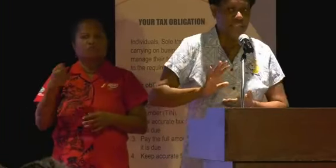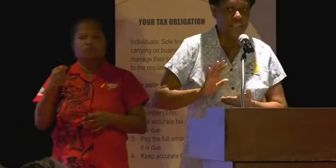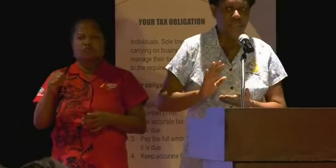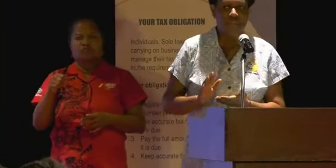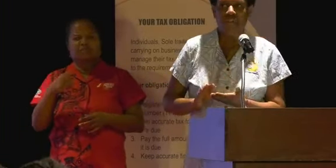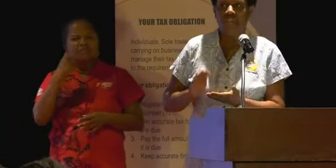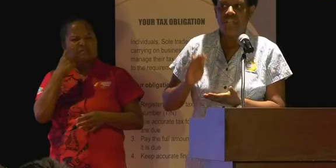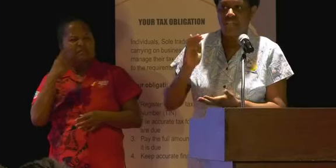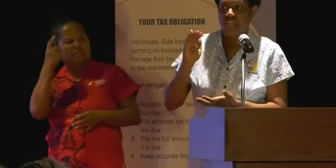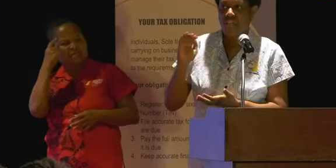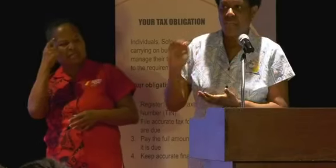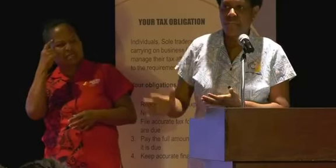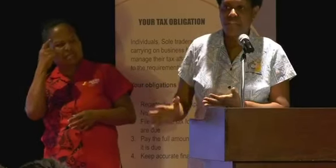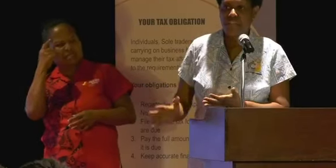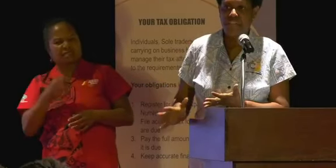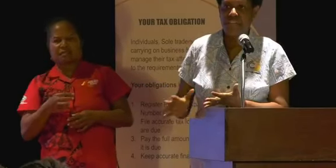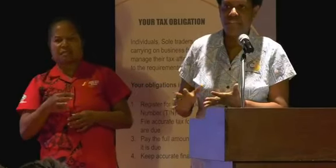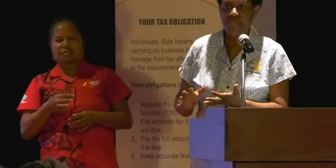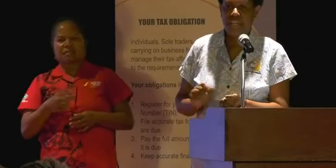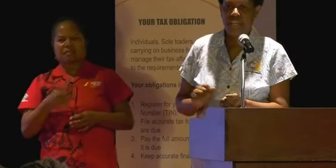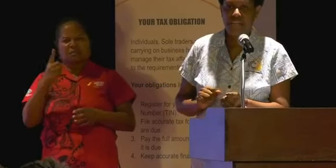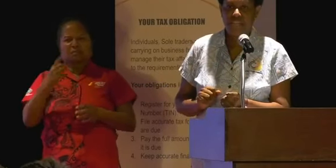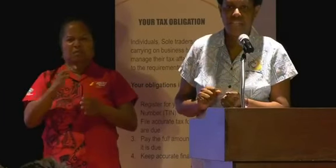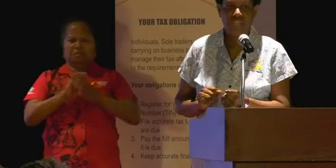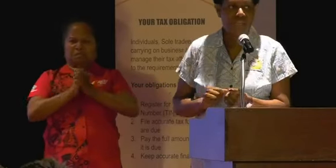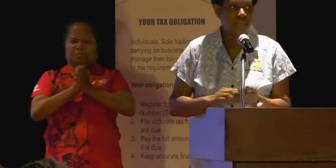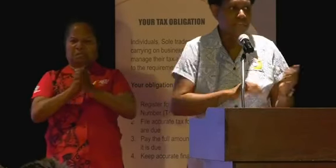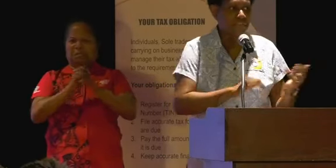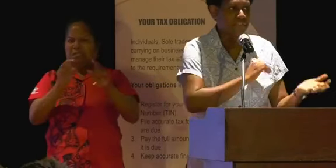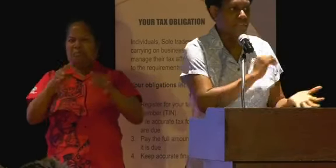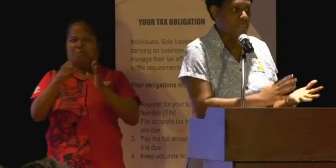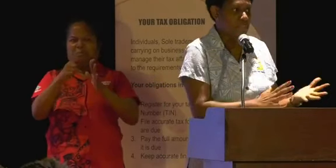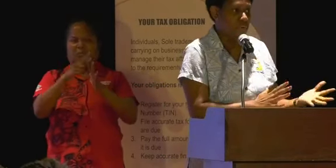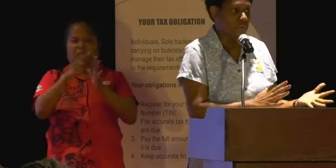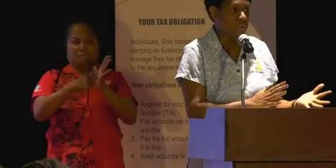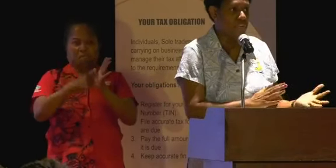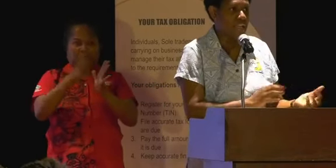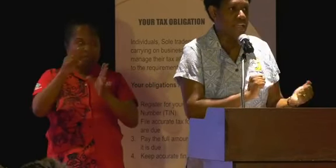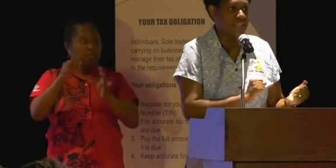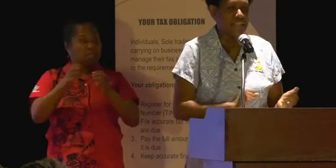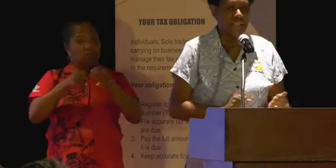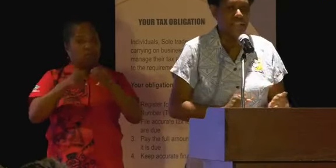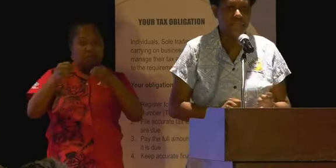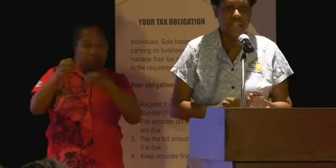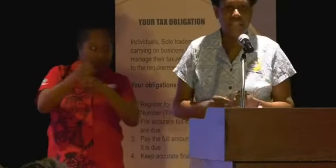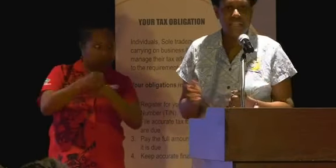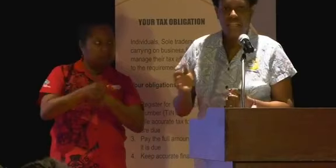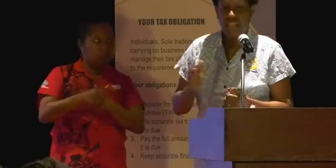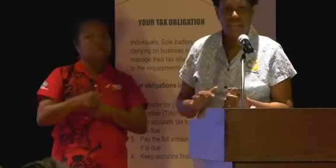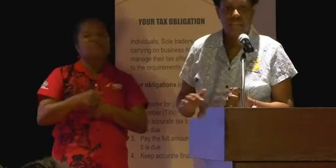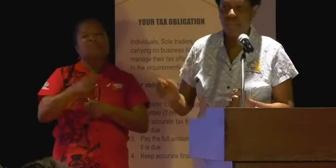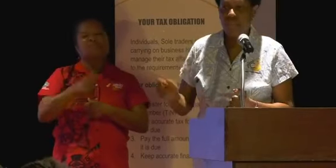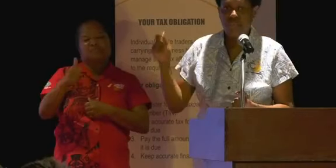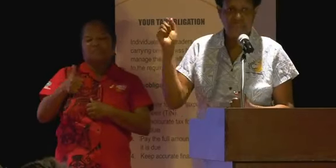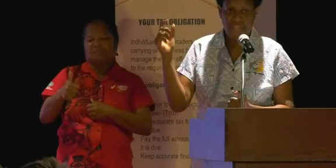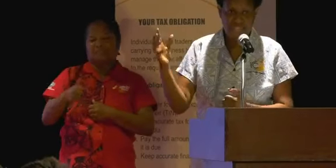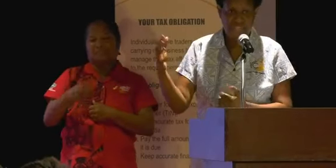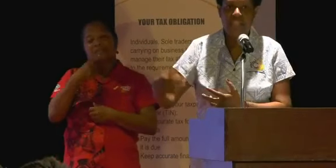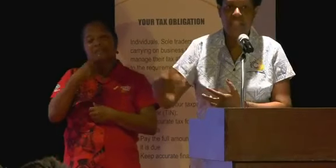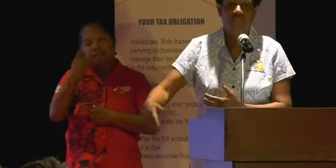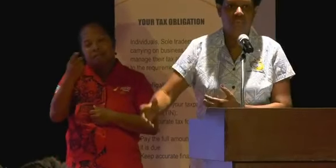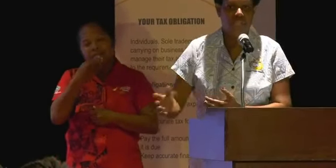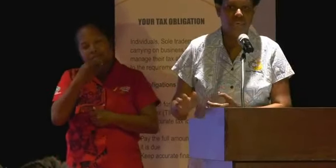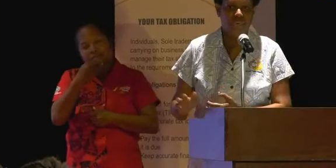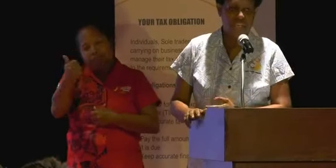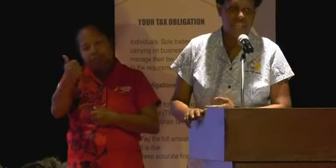think lo all say more. You got one plus friend stop lo IRC or one plus family member walk lo IRC stop na. You come talk him and